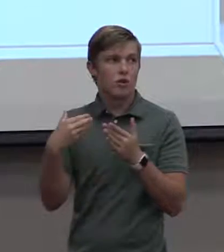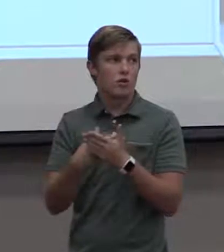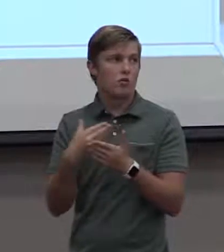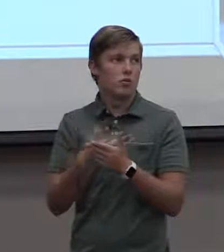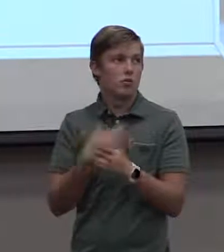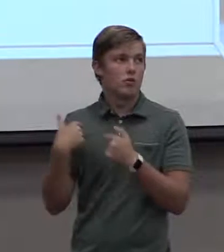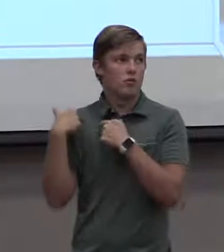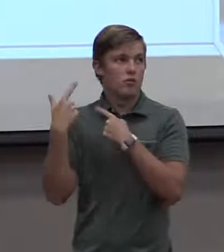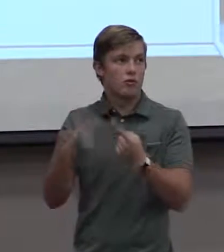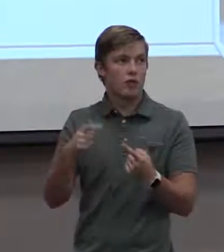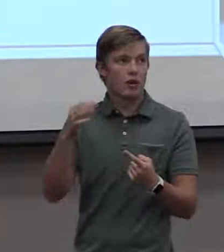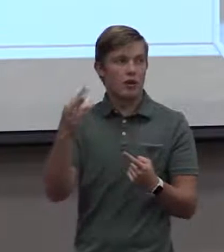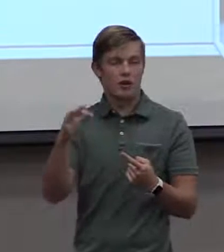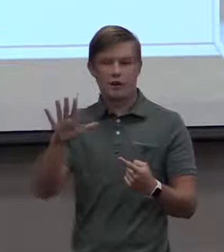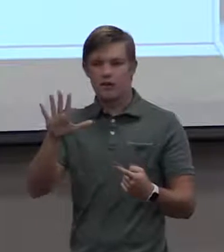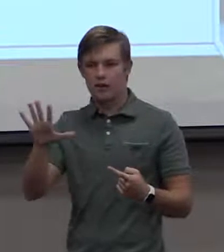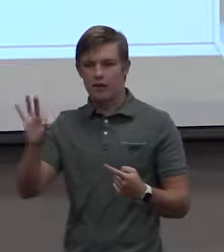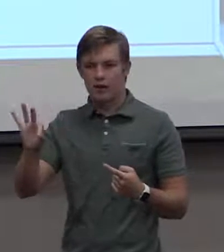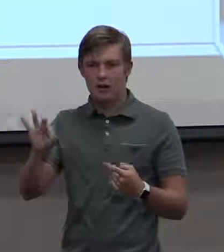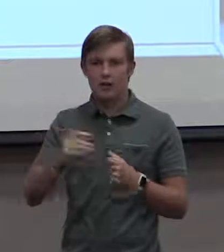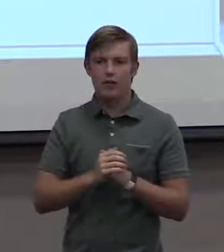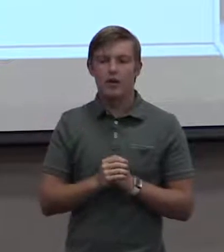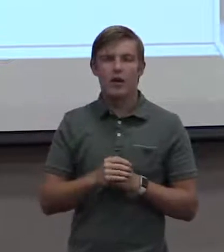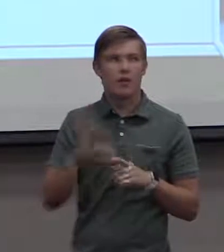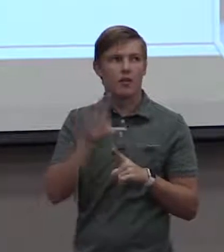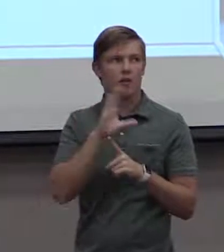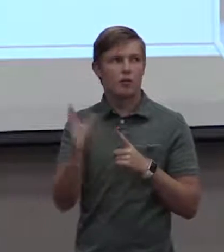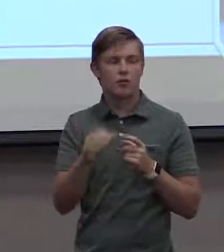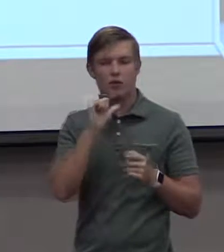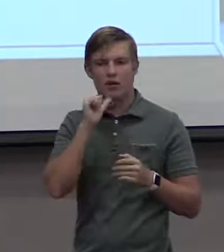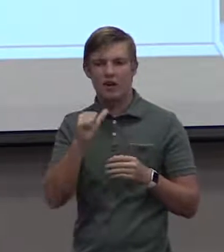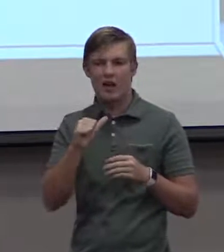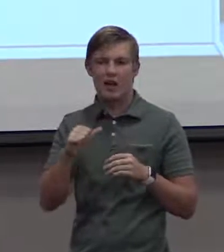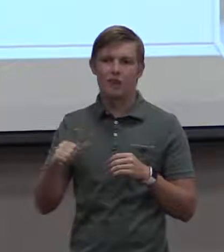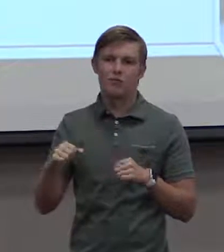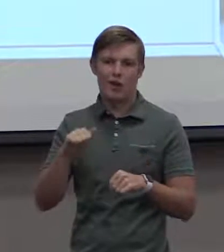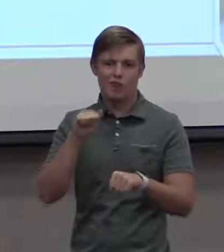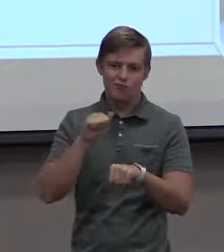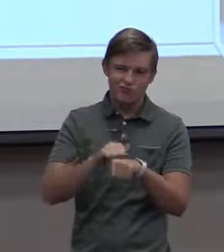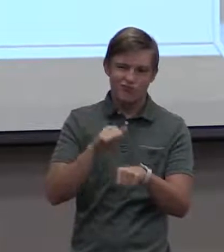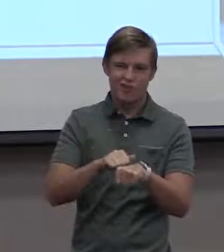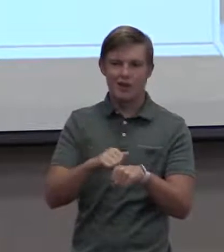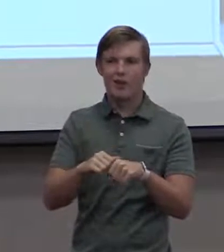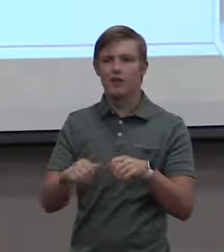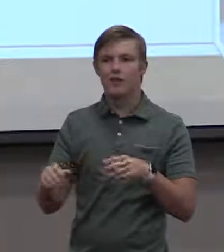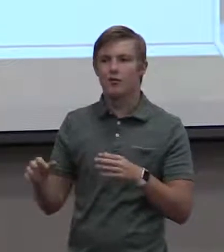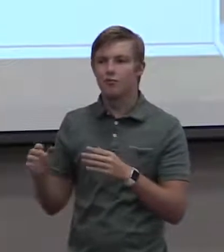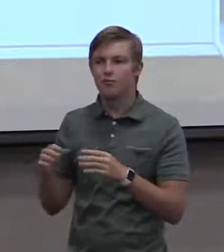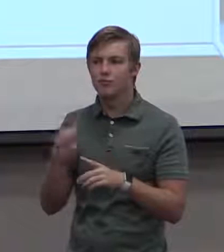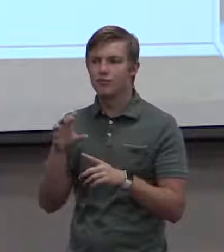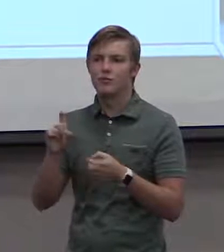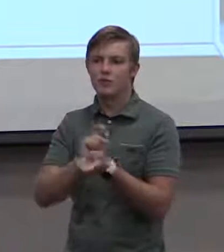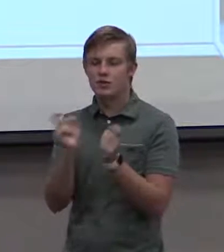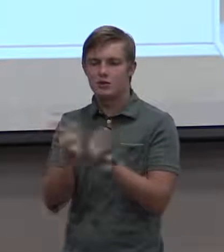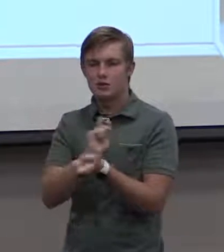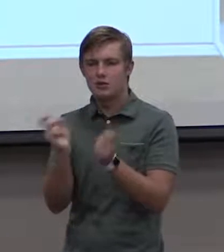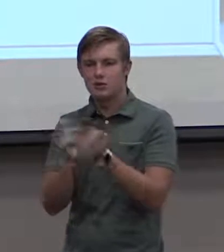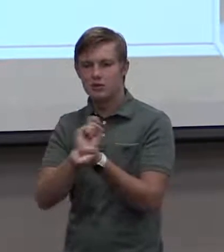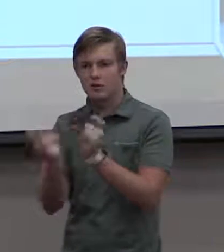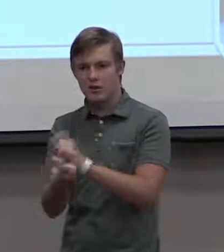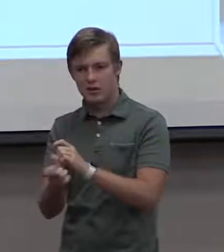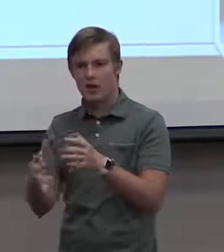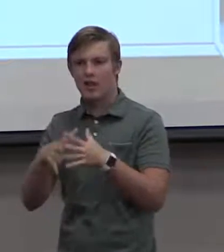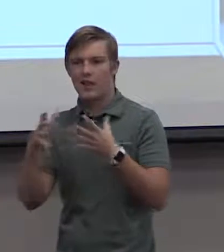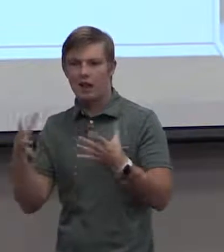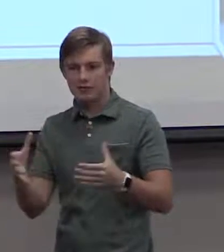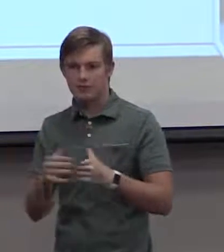The culture inside of it hasn't solidified. There's no, this is how we've always done it, because people have usually only been there for a few